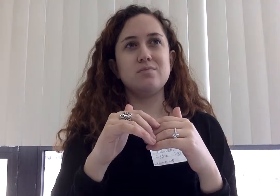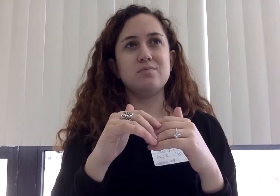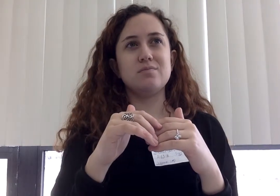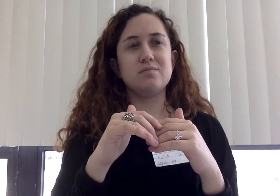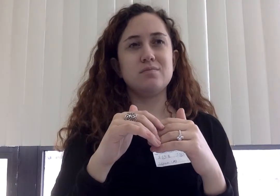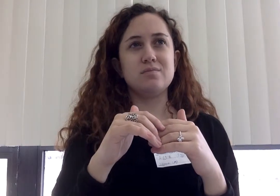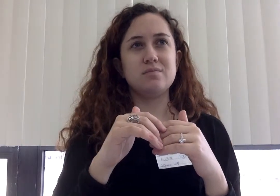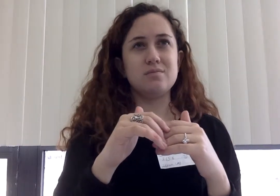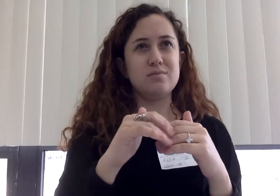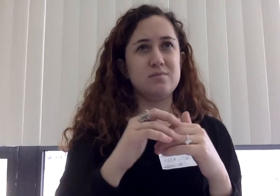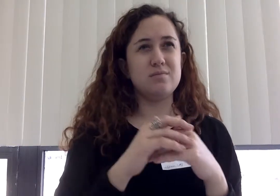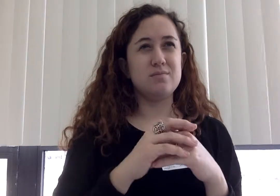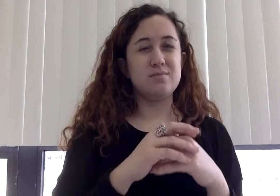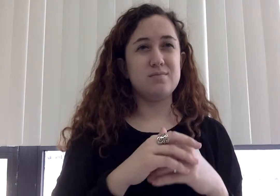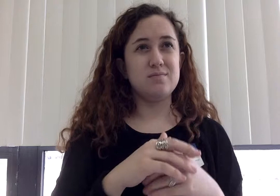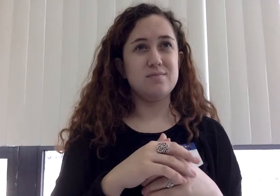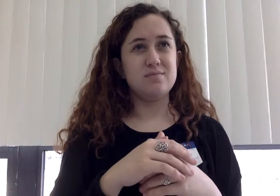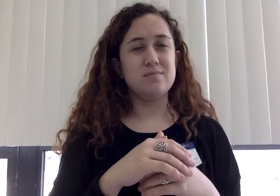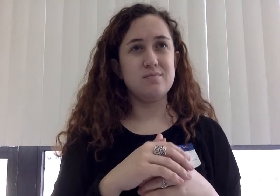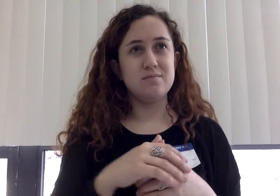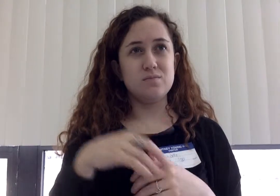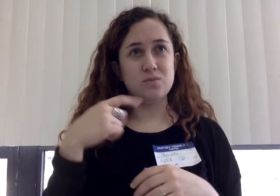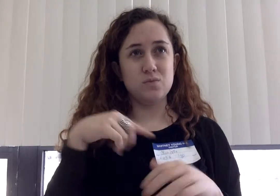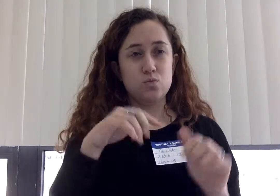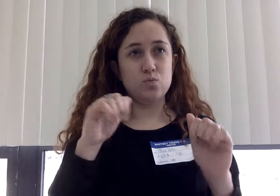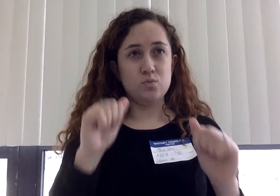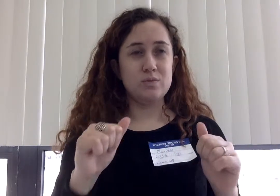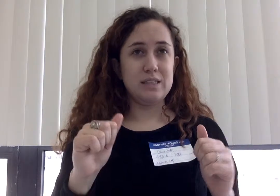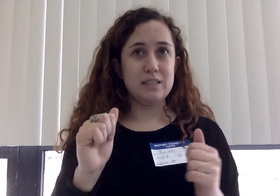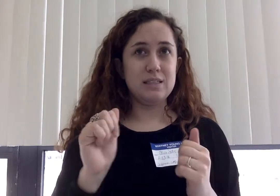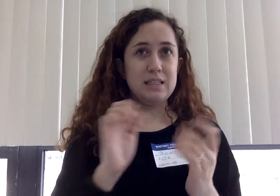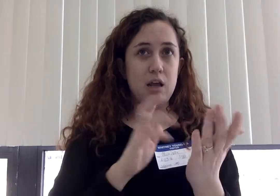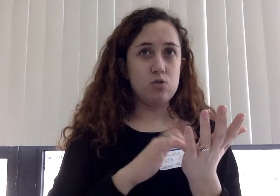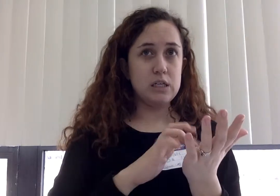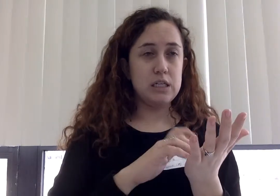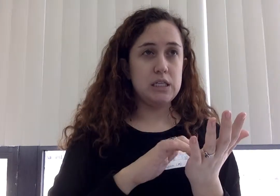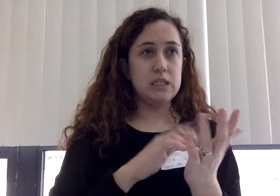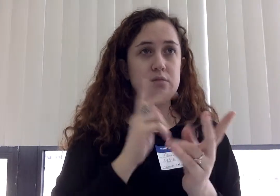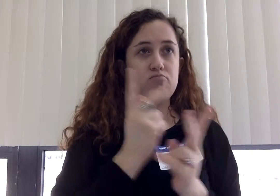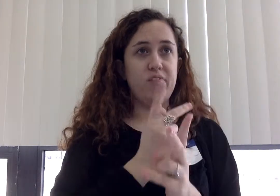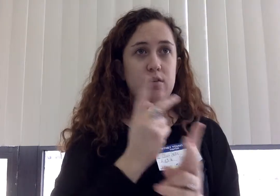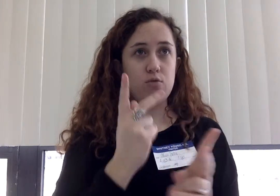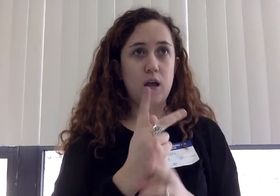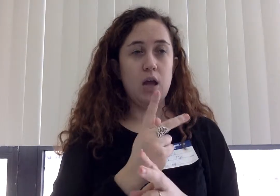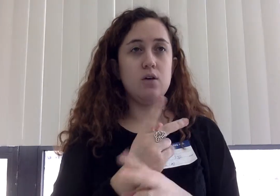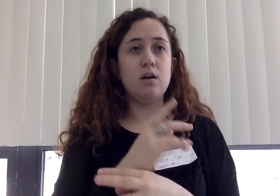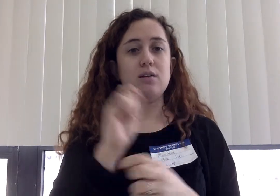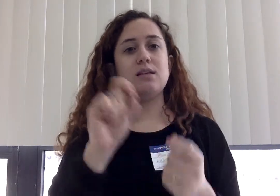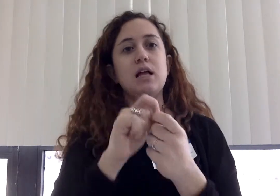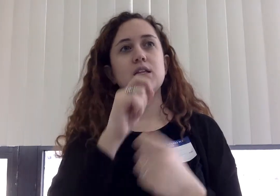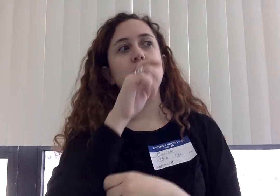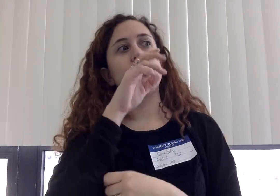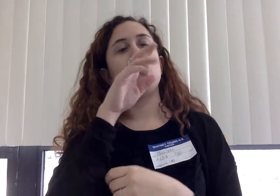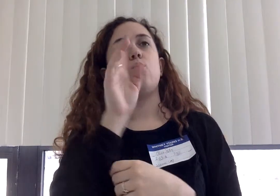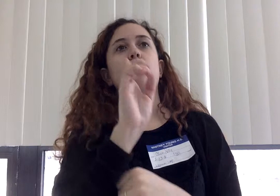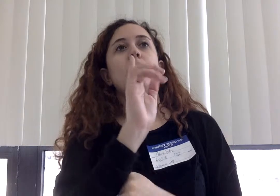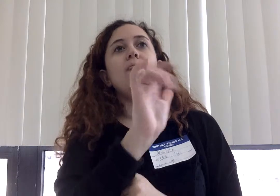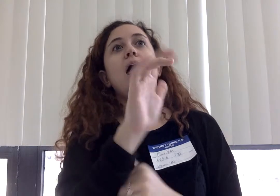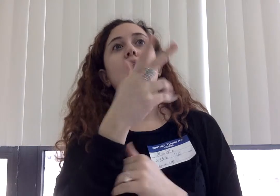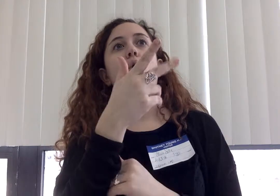0. We can calculate exactly which point this hole should be at. So when x equals 2, we know that